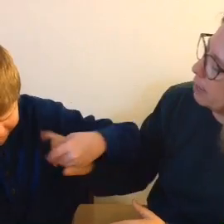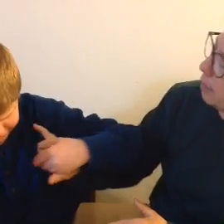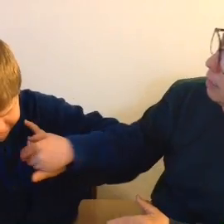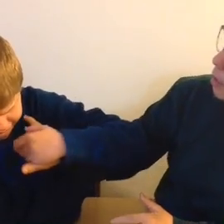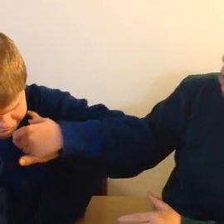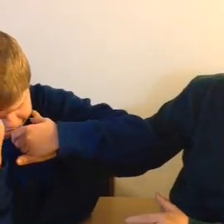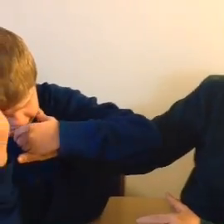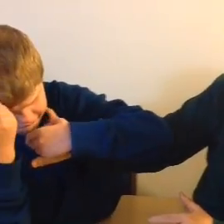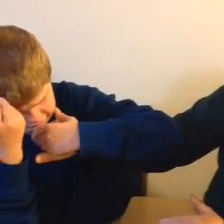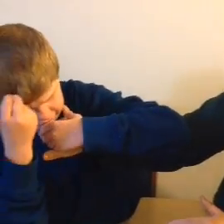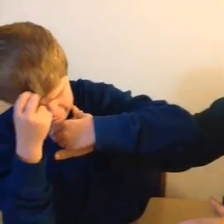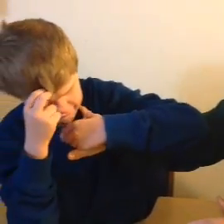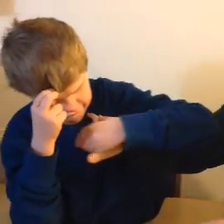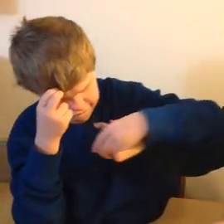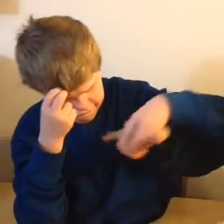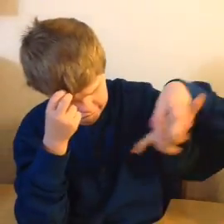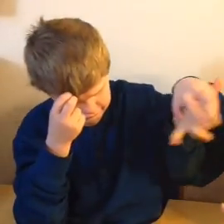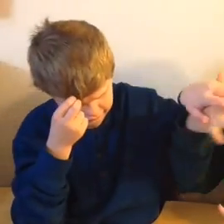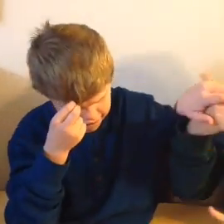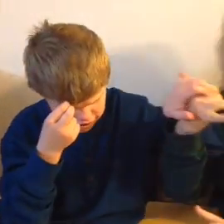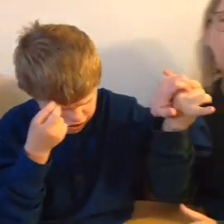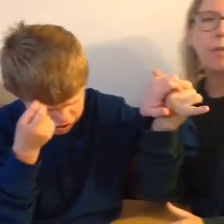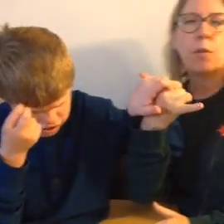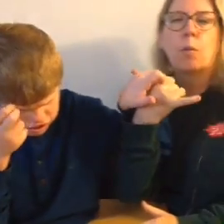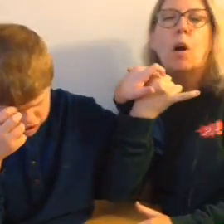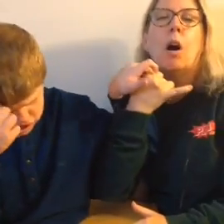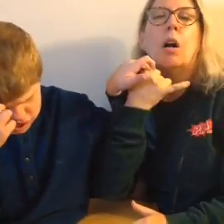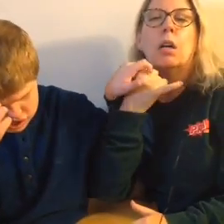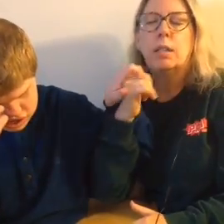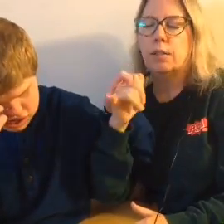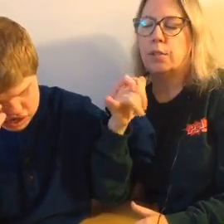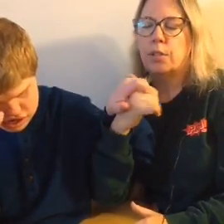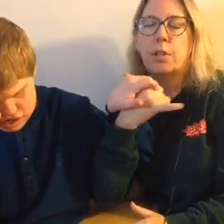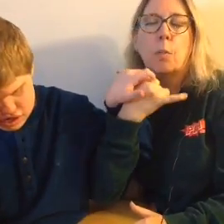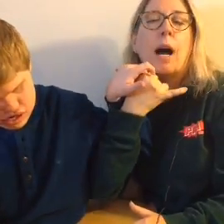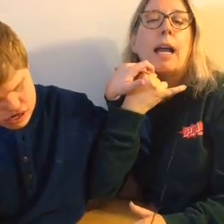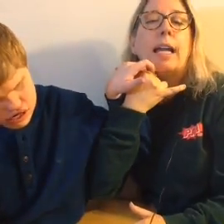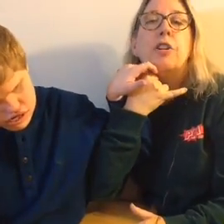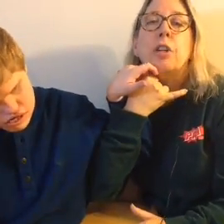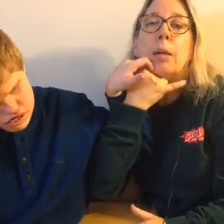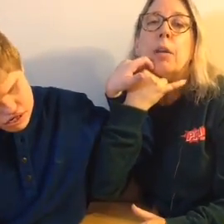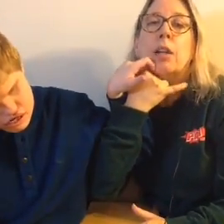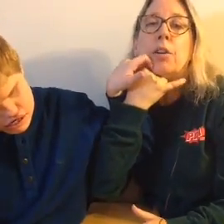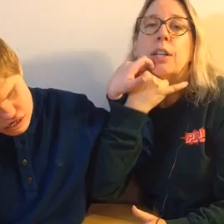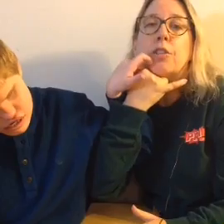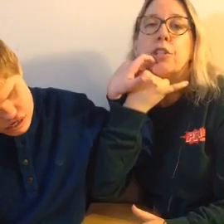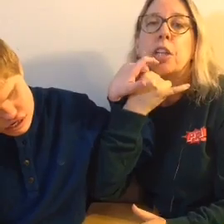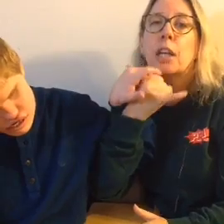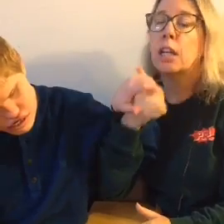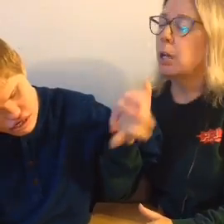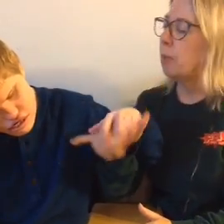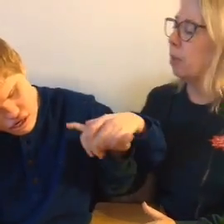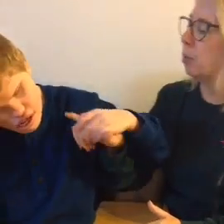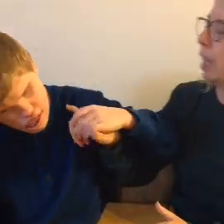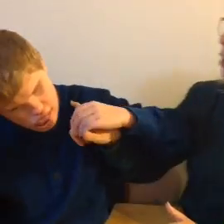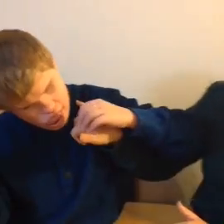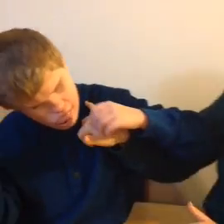Maxie, what's wrong? And now the sign for wrong is just a Y hand-shaped underneath your chin, but we'll actually put it